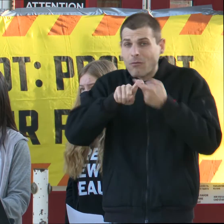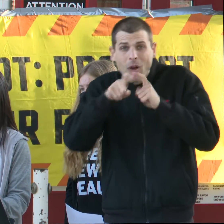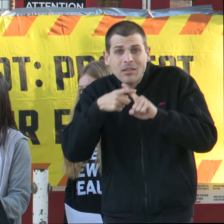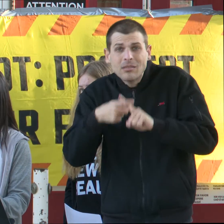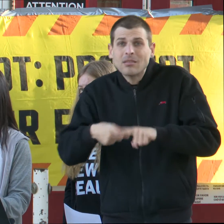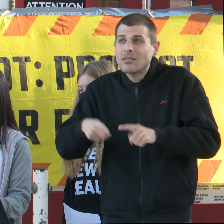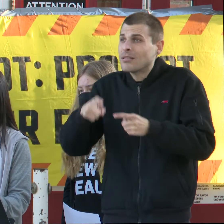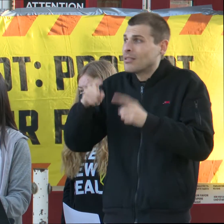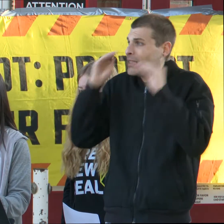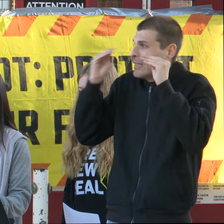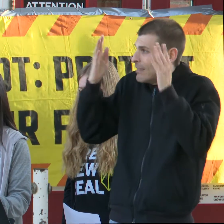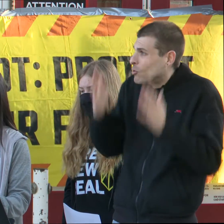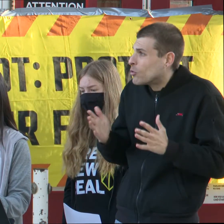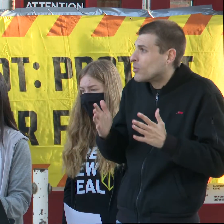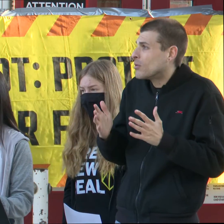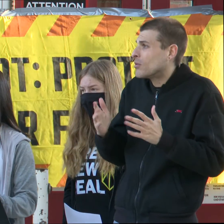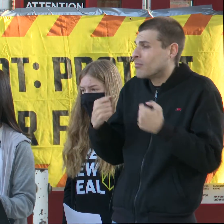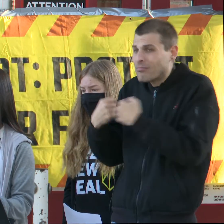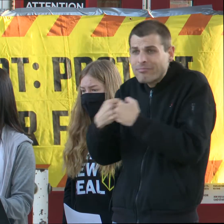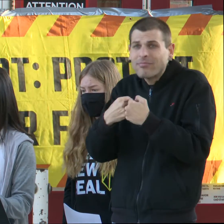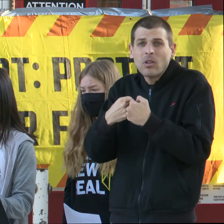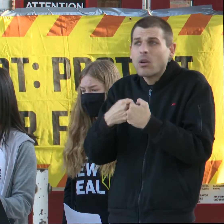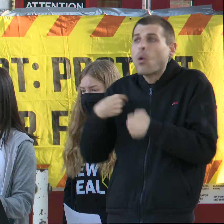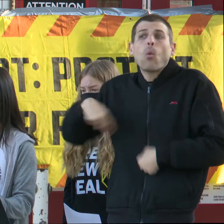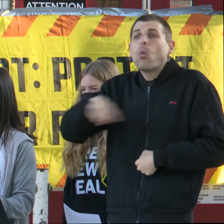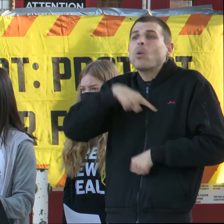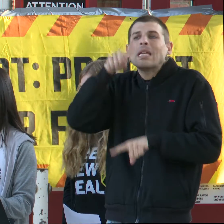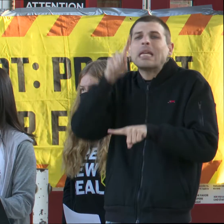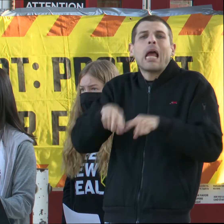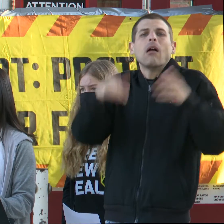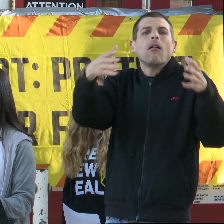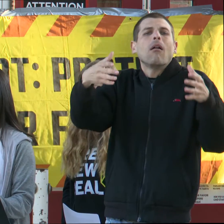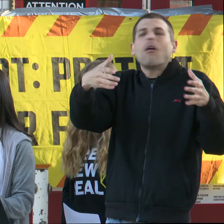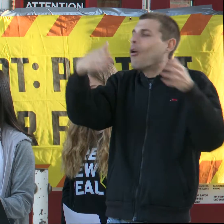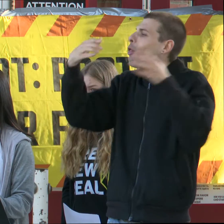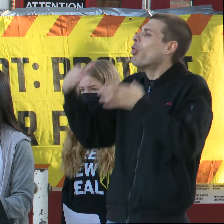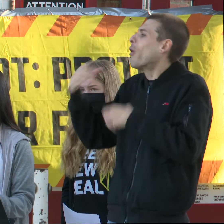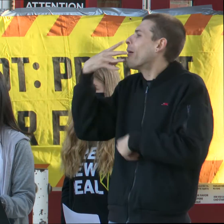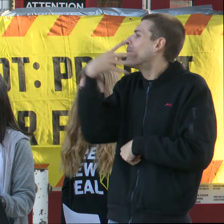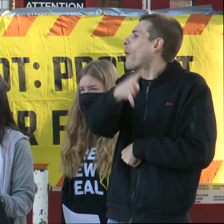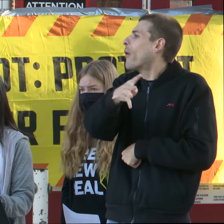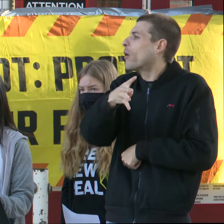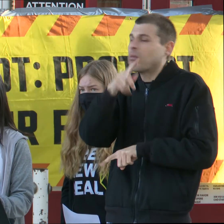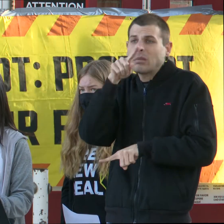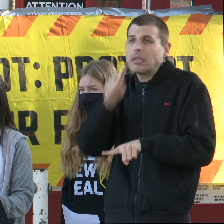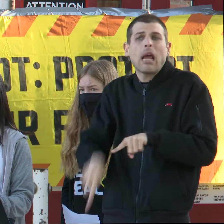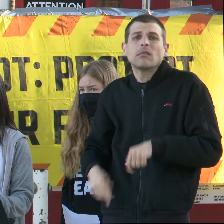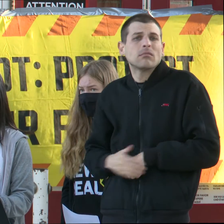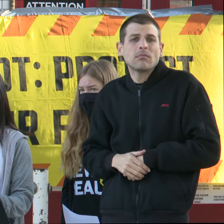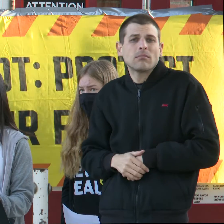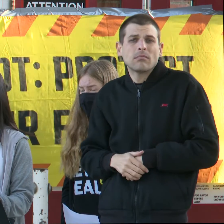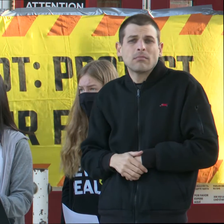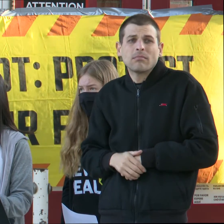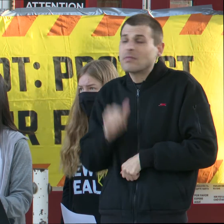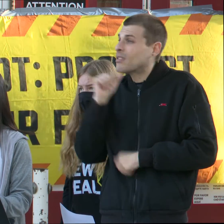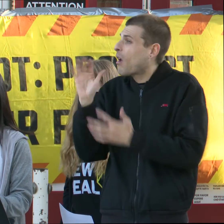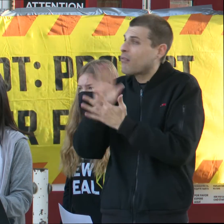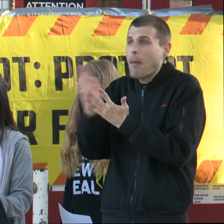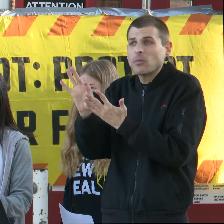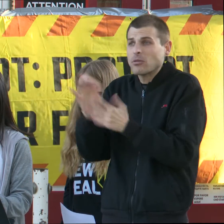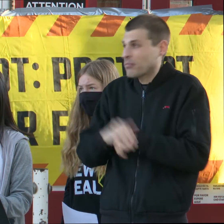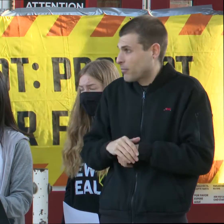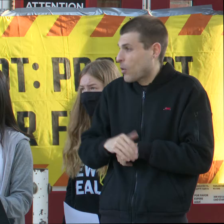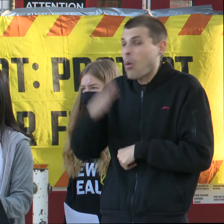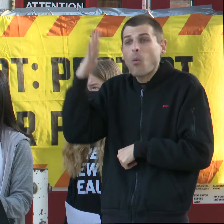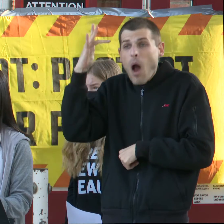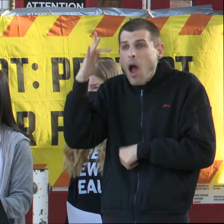teachers, there's no choice to say, oh, let's put this issue to the side right now. That was not an option. Because thousands of